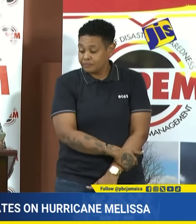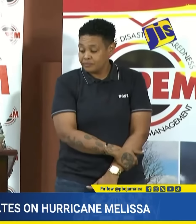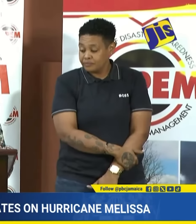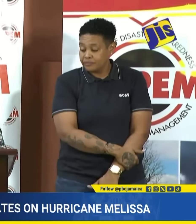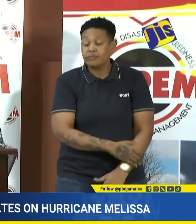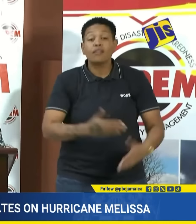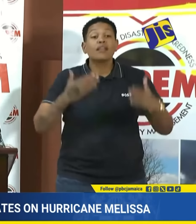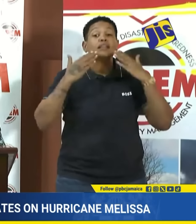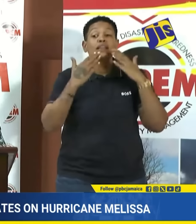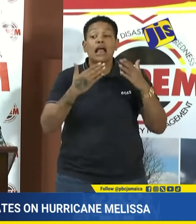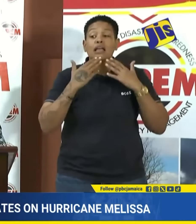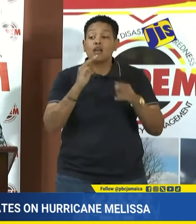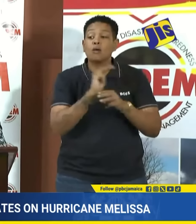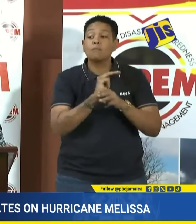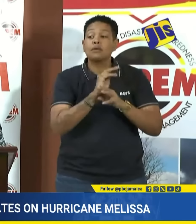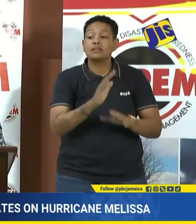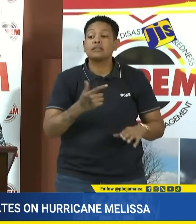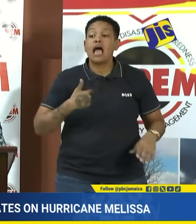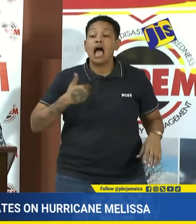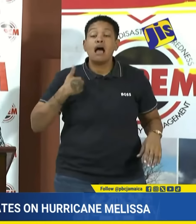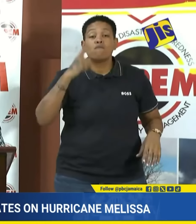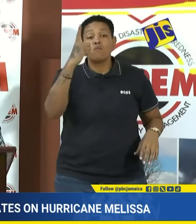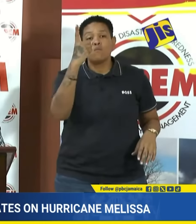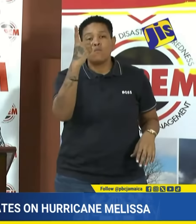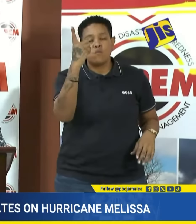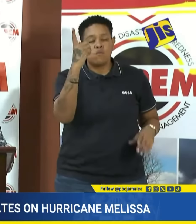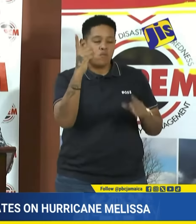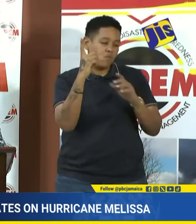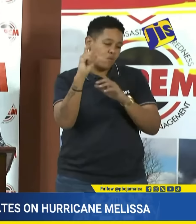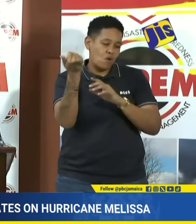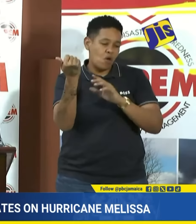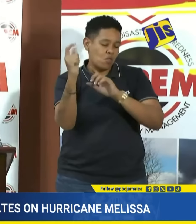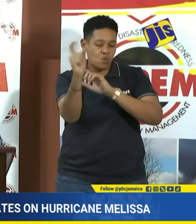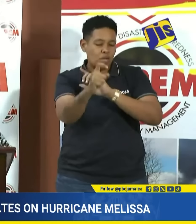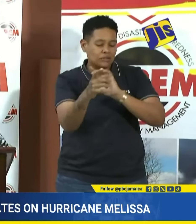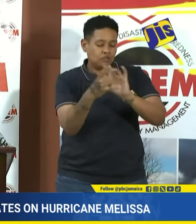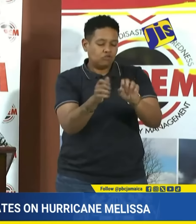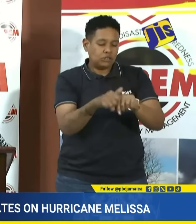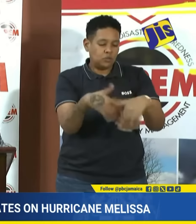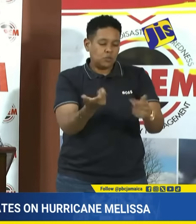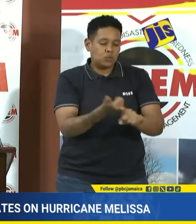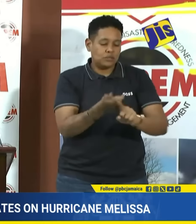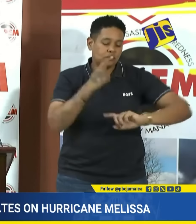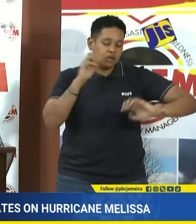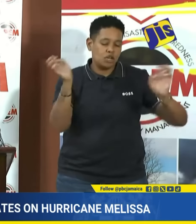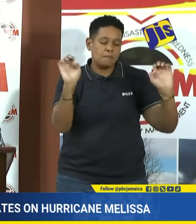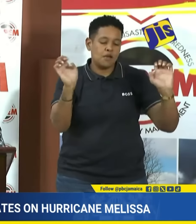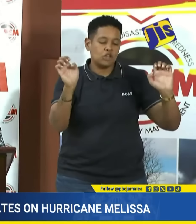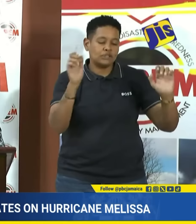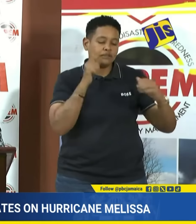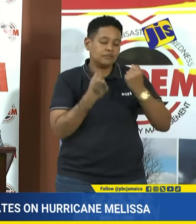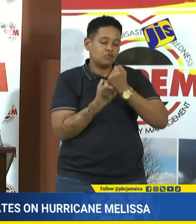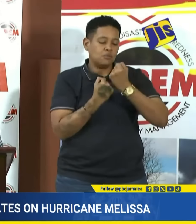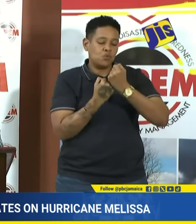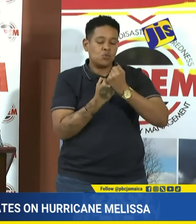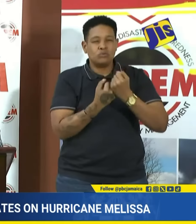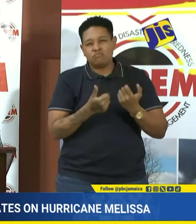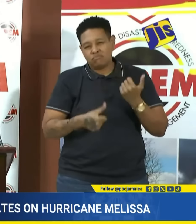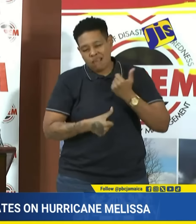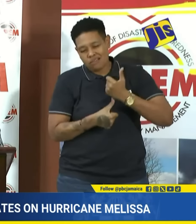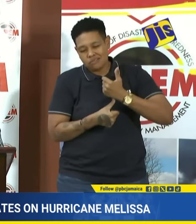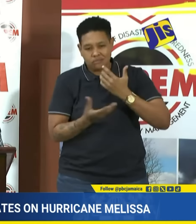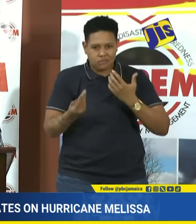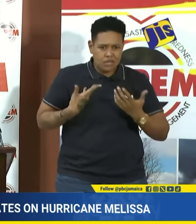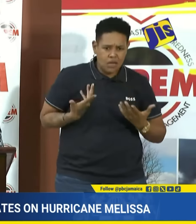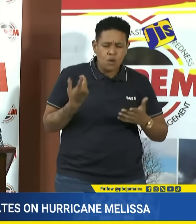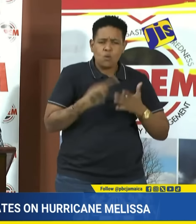All right, thank you, Minister. I have another question which had to do with emergency assistance and